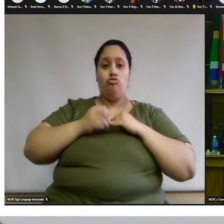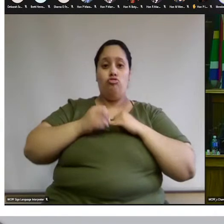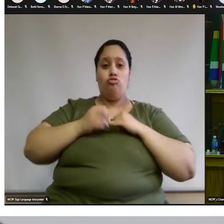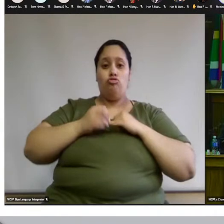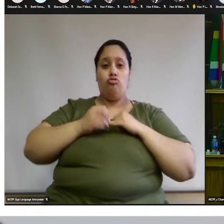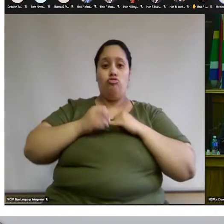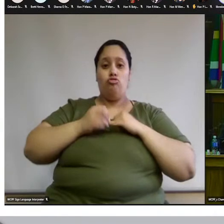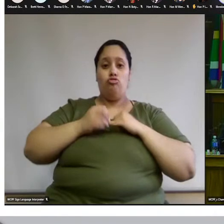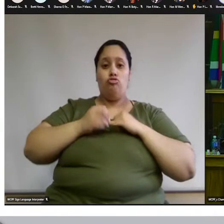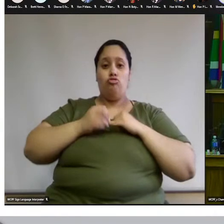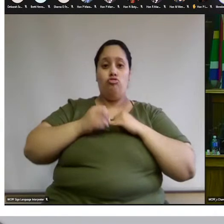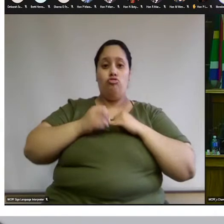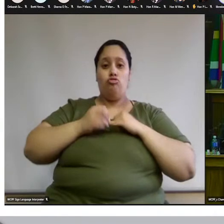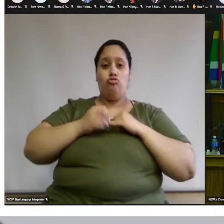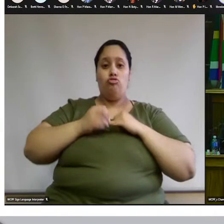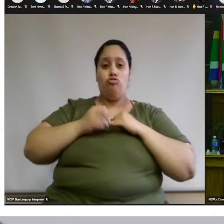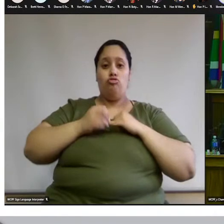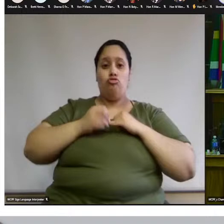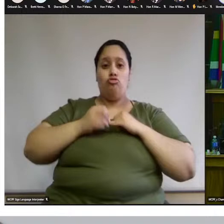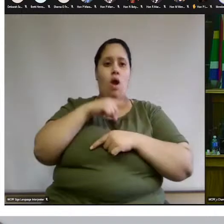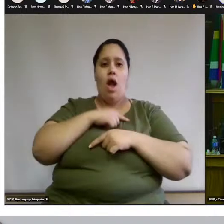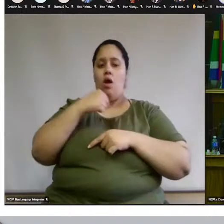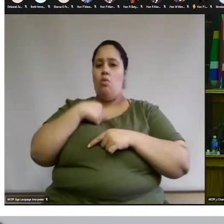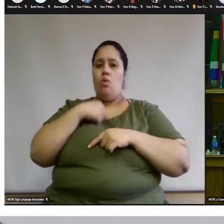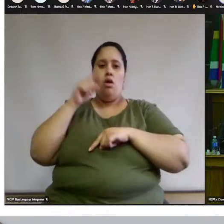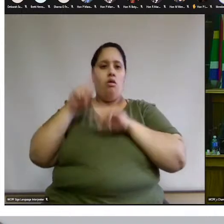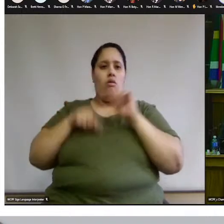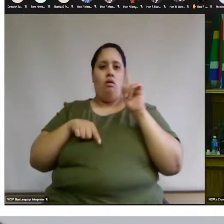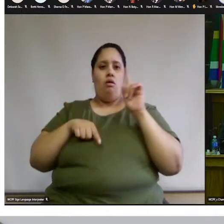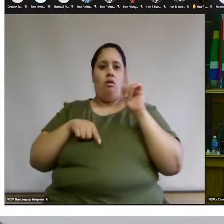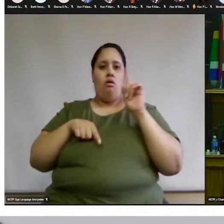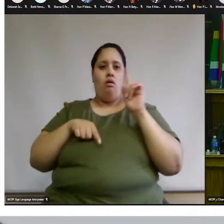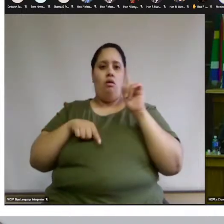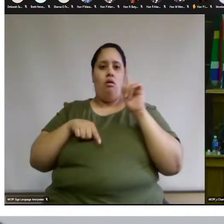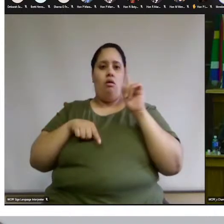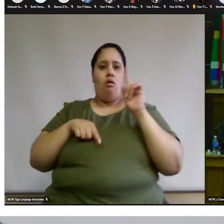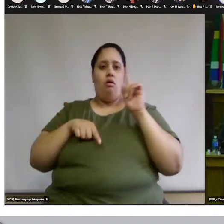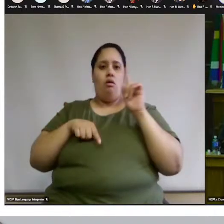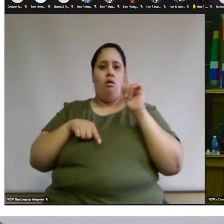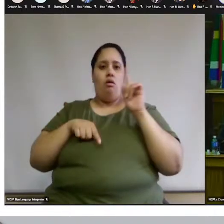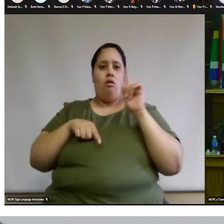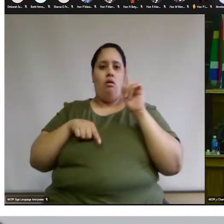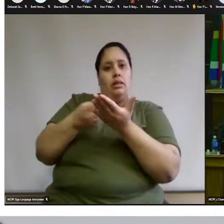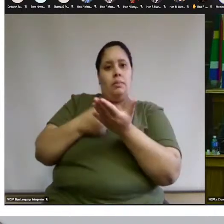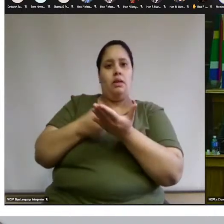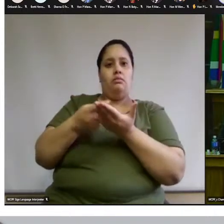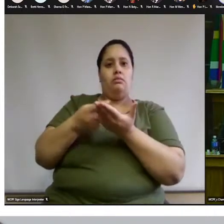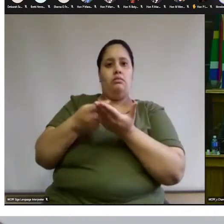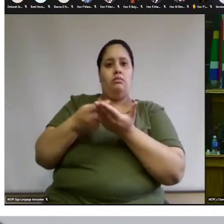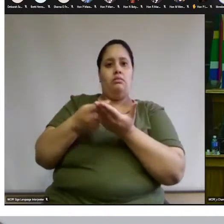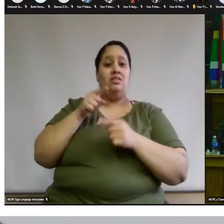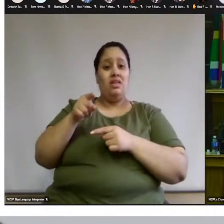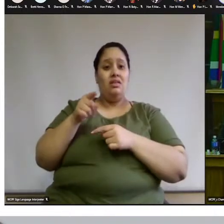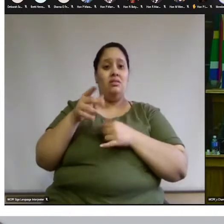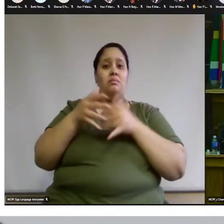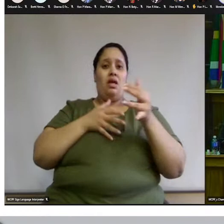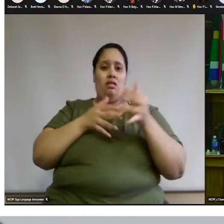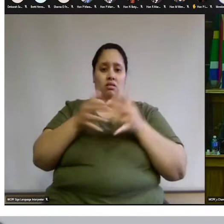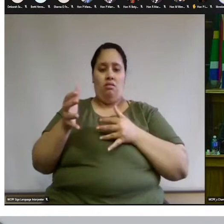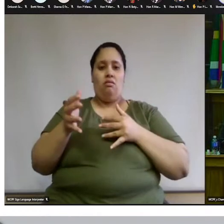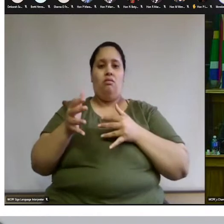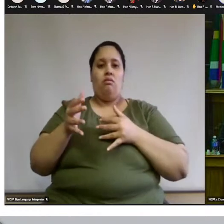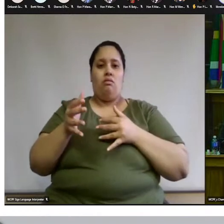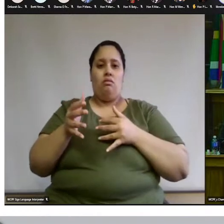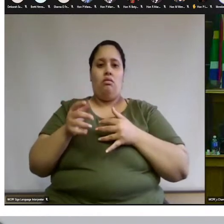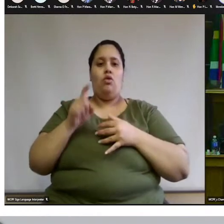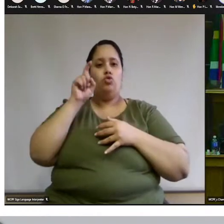members so that we will not participate in robust debates? This matter should